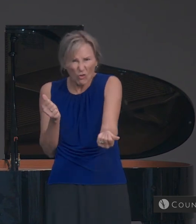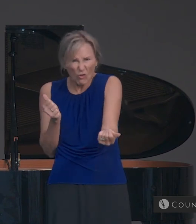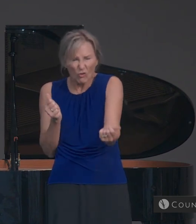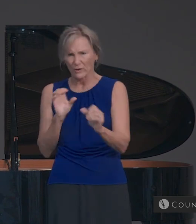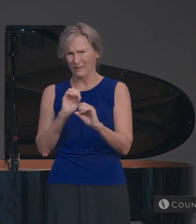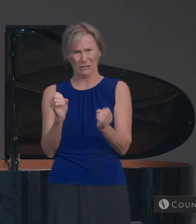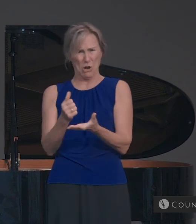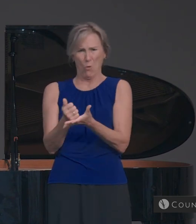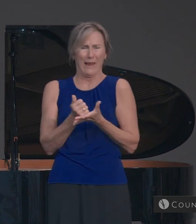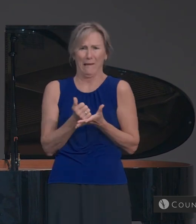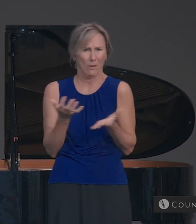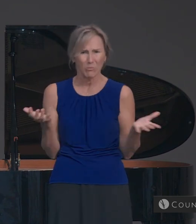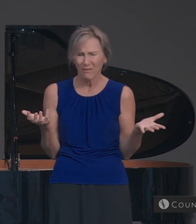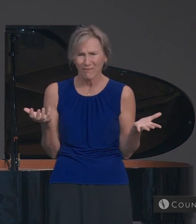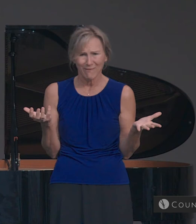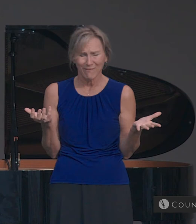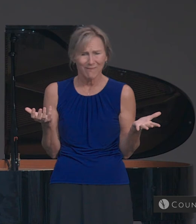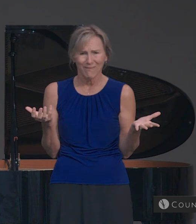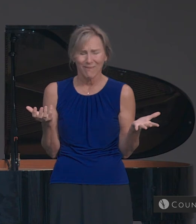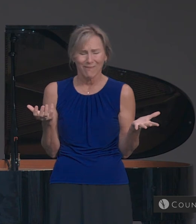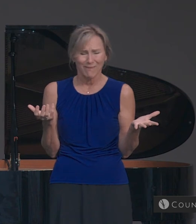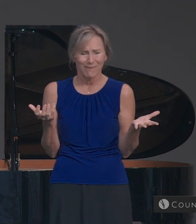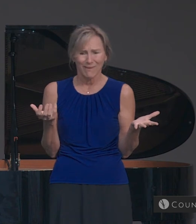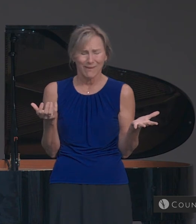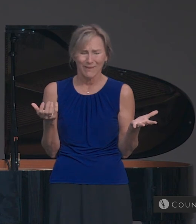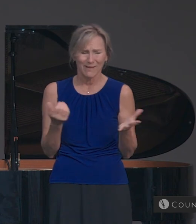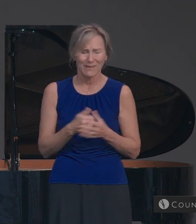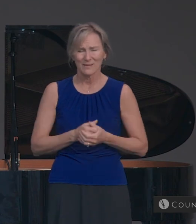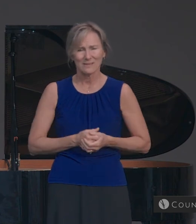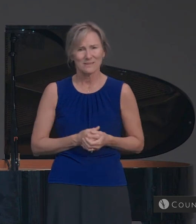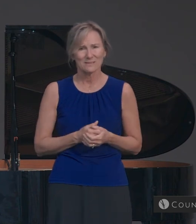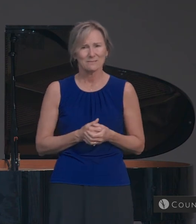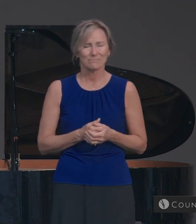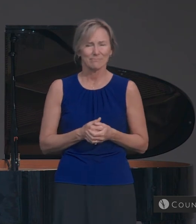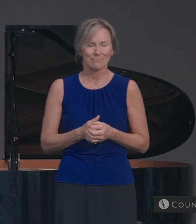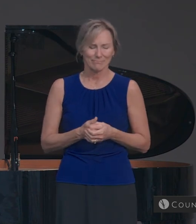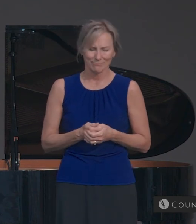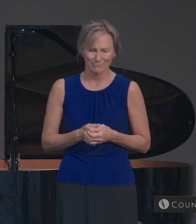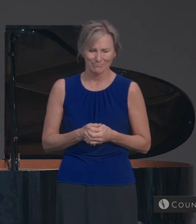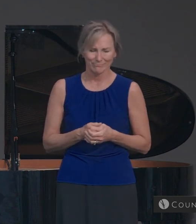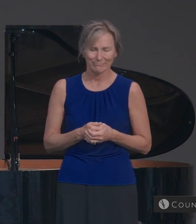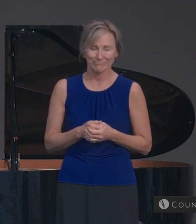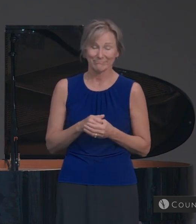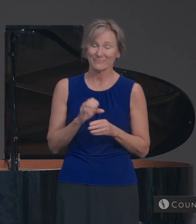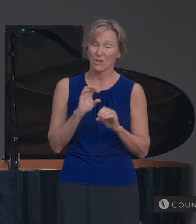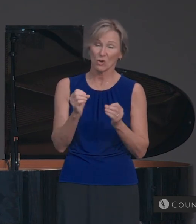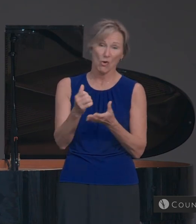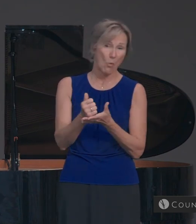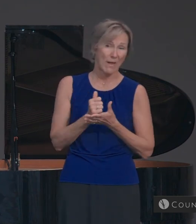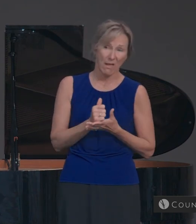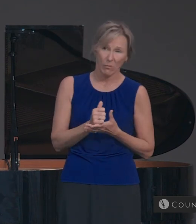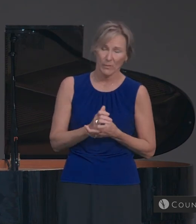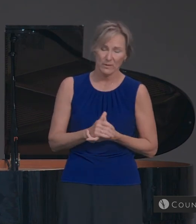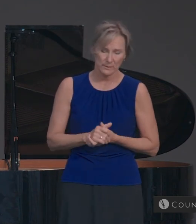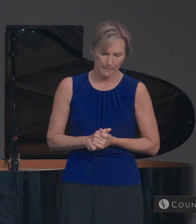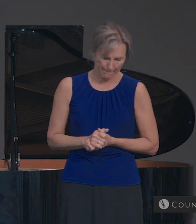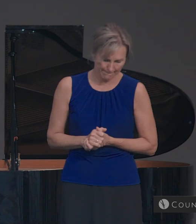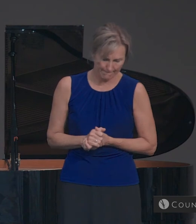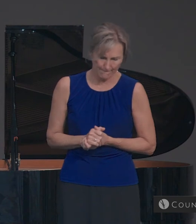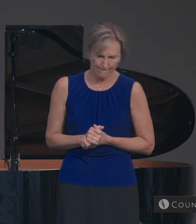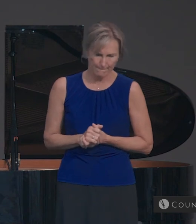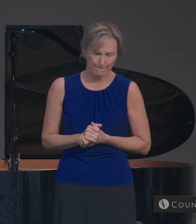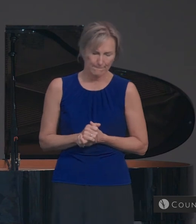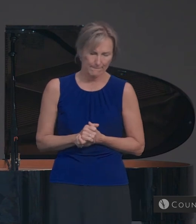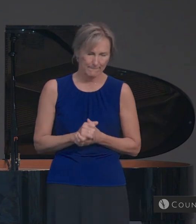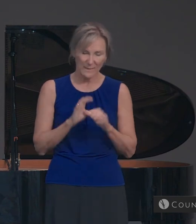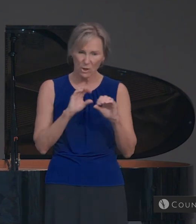rather than find refuge, they would find only a dried up brook. They would find no help at all. They would find